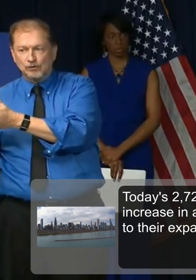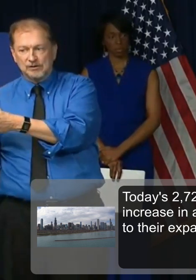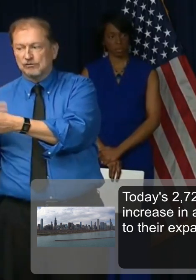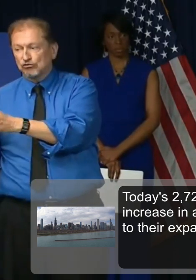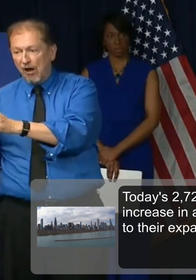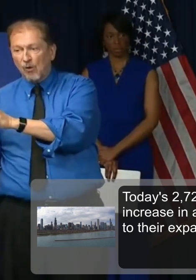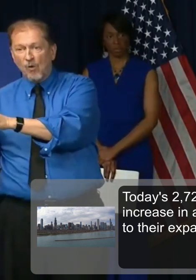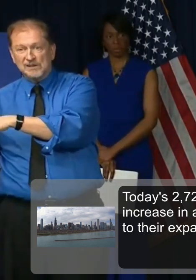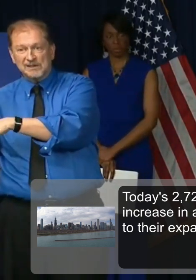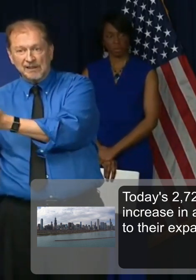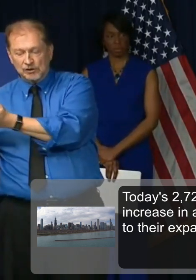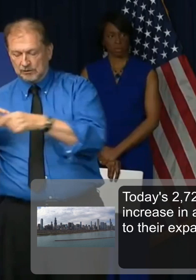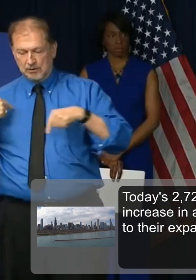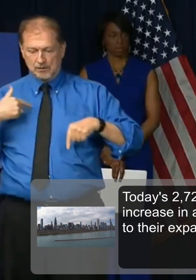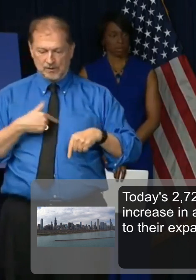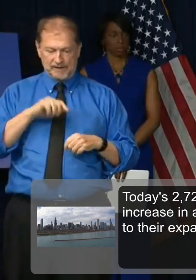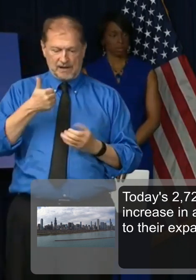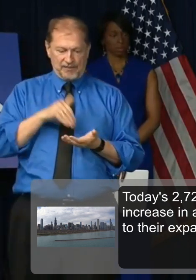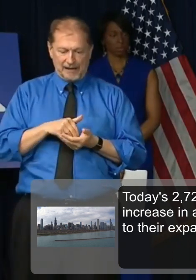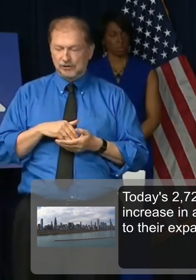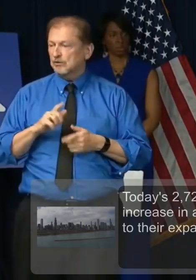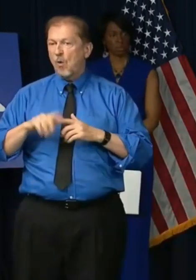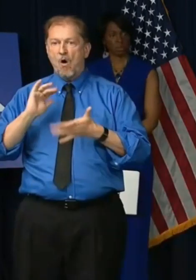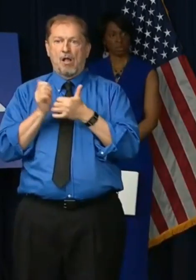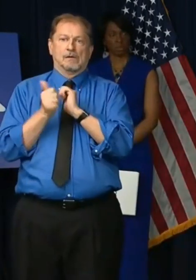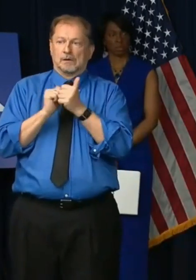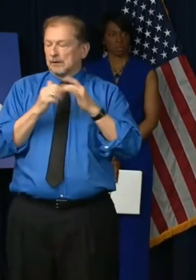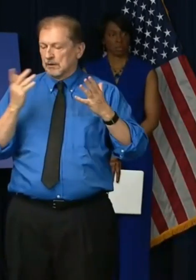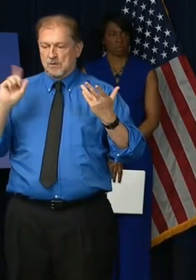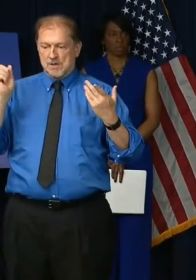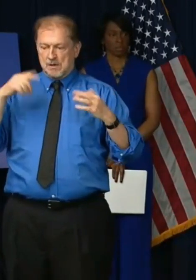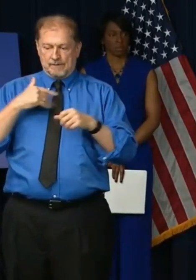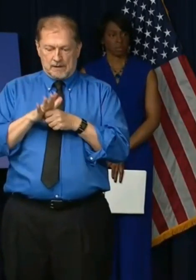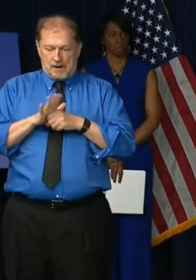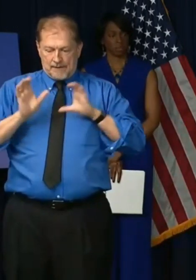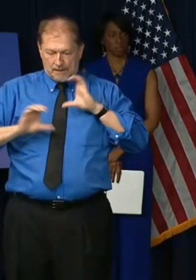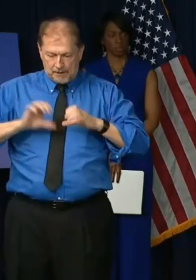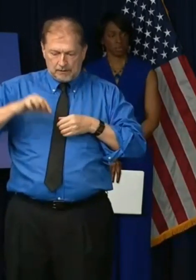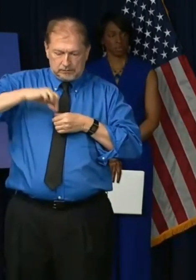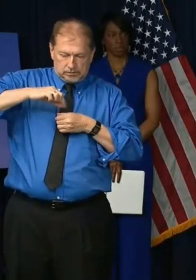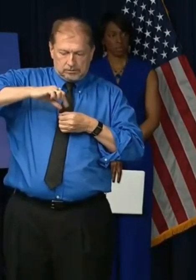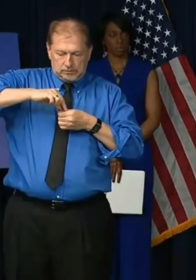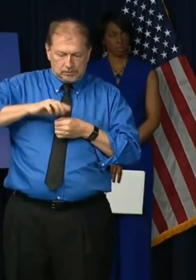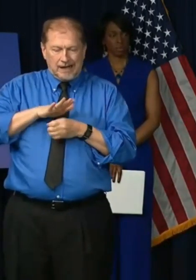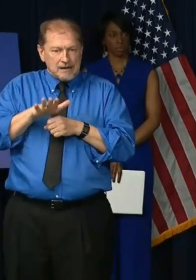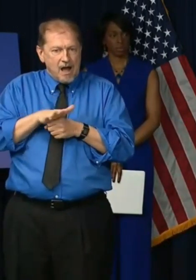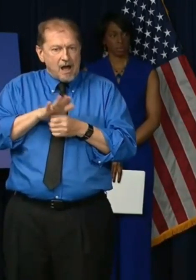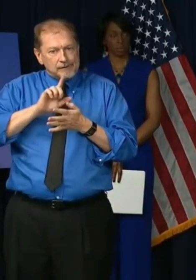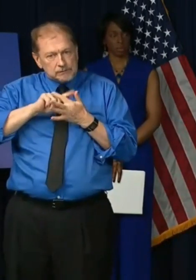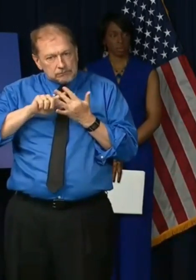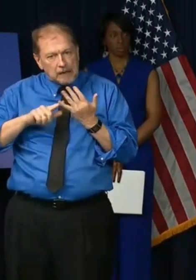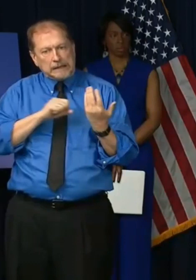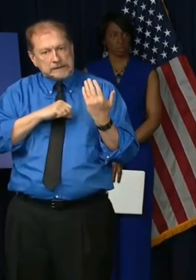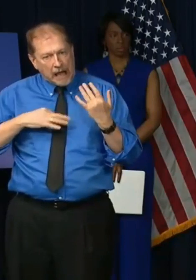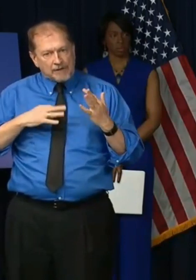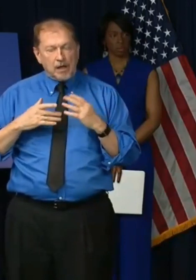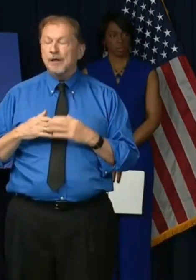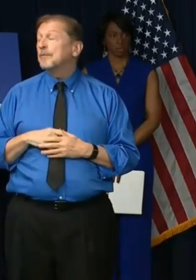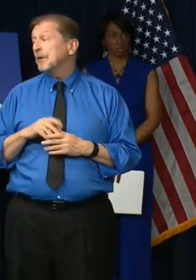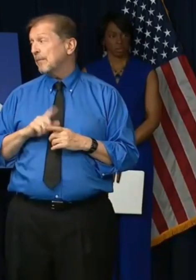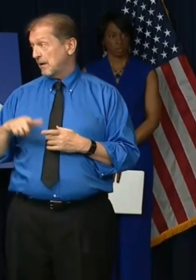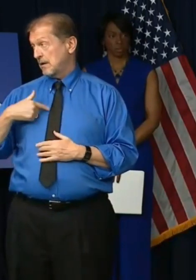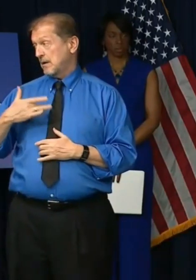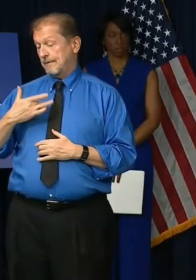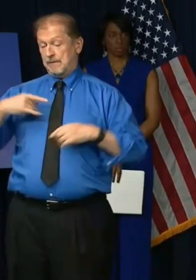6,000 a day. So everybody's having trouble. Having said that, my expectation is that we will be able